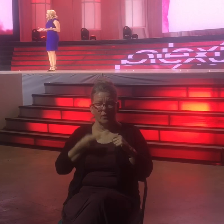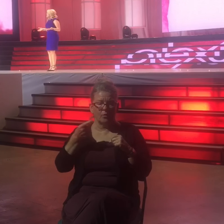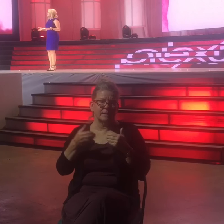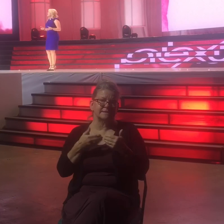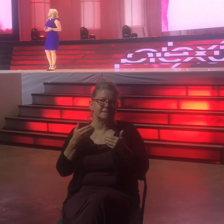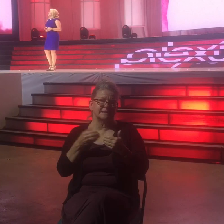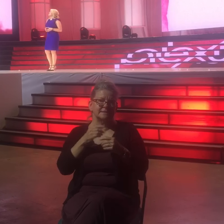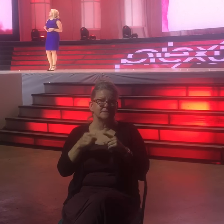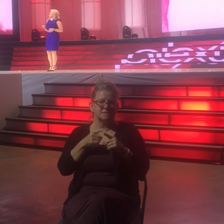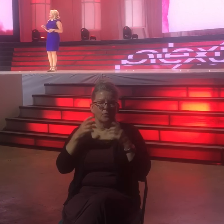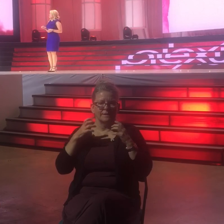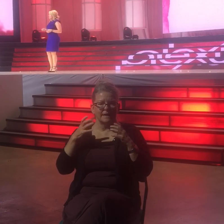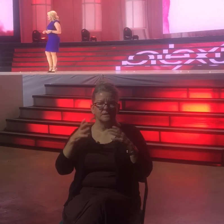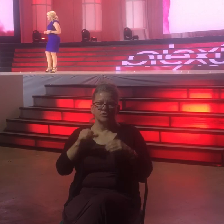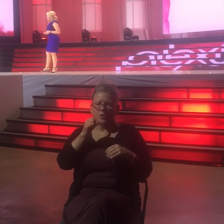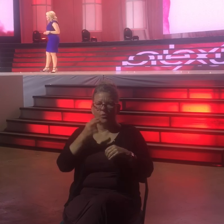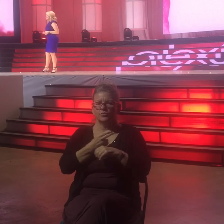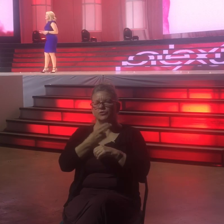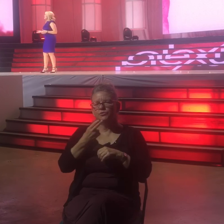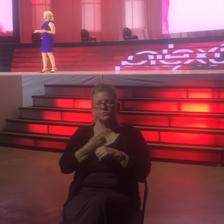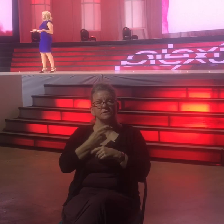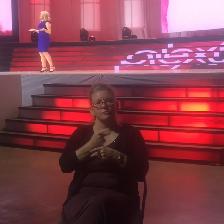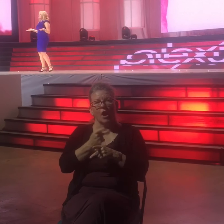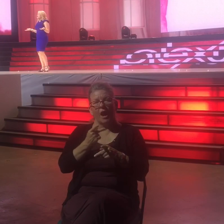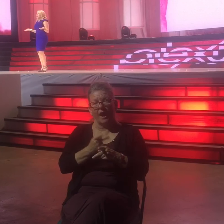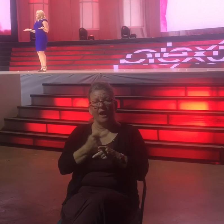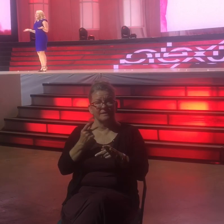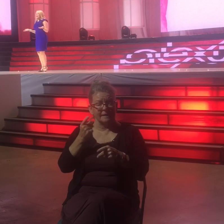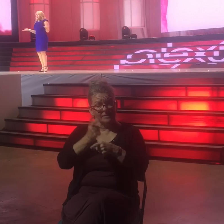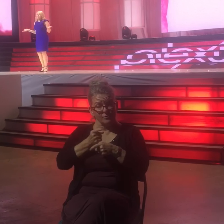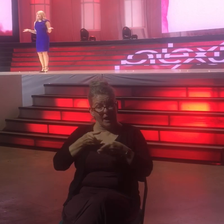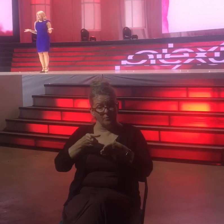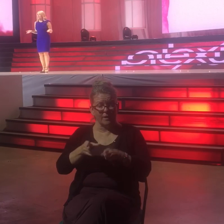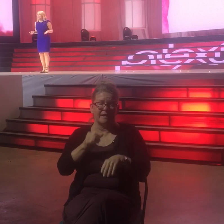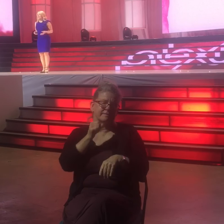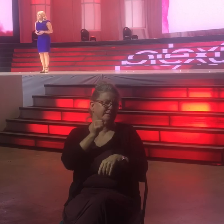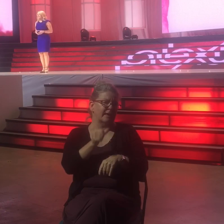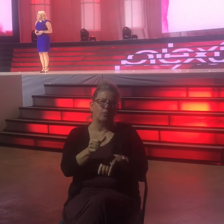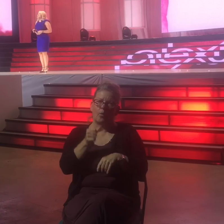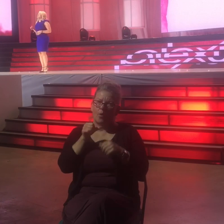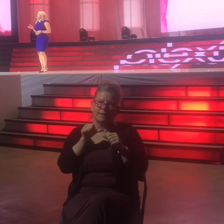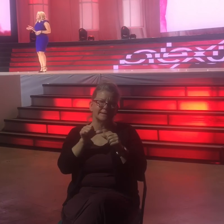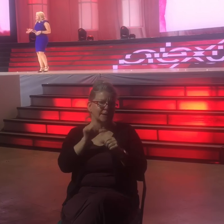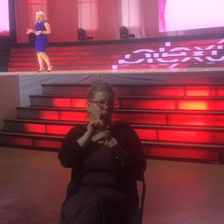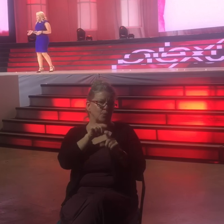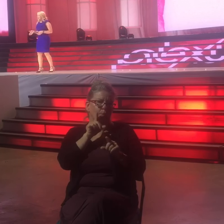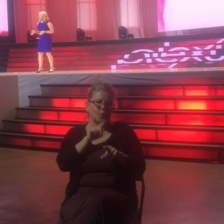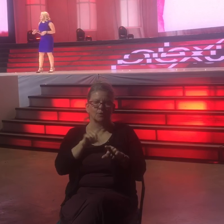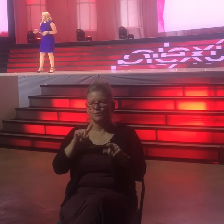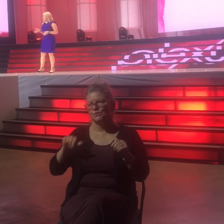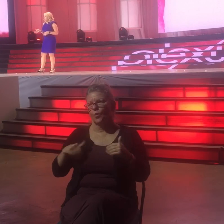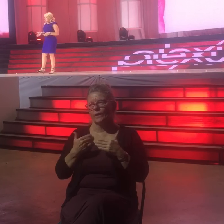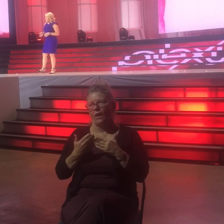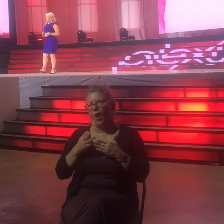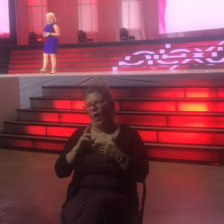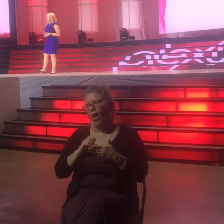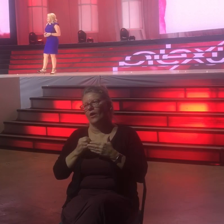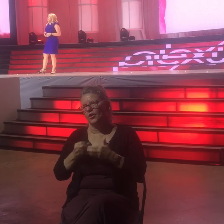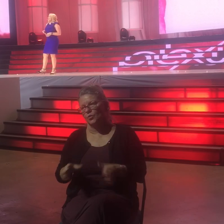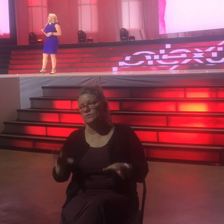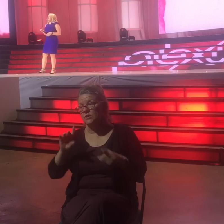When customers don't consume our products effectively, they won't continue to order, and everyone loses. So when you share about